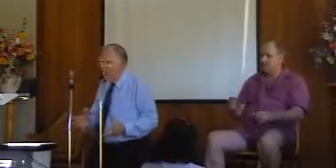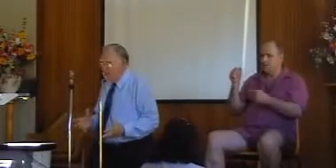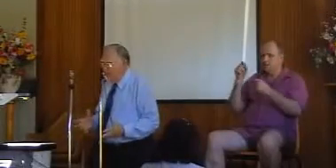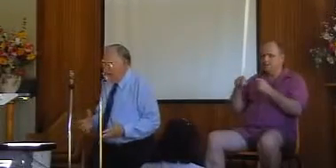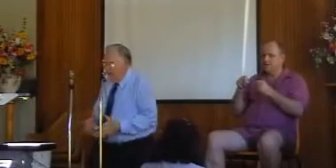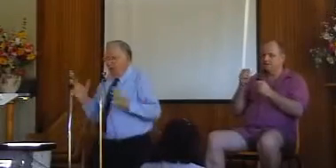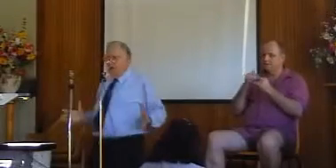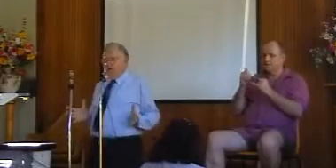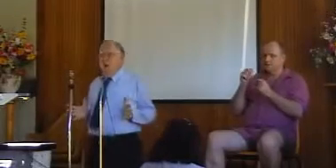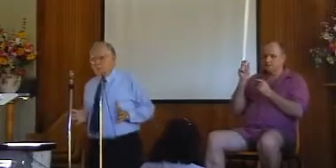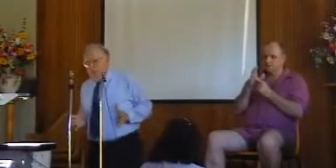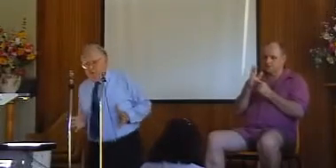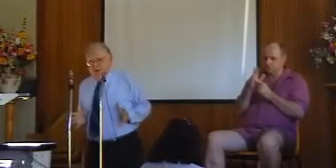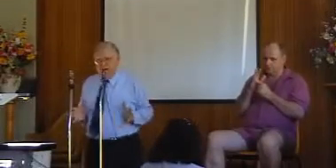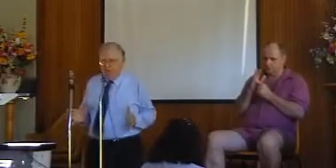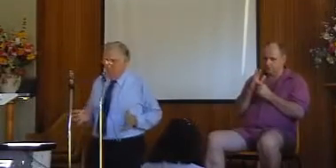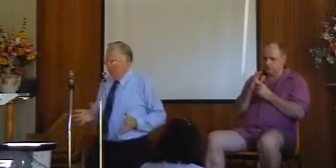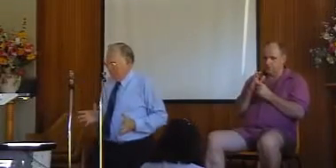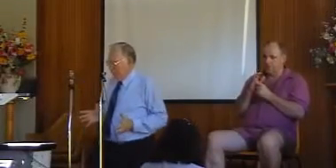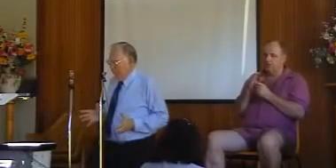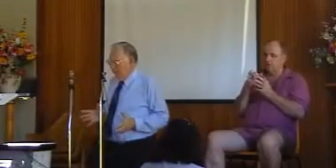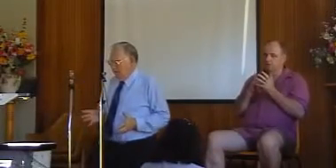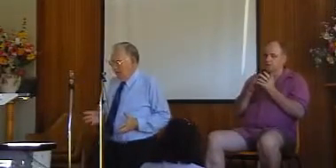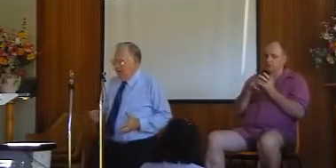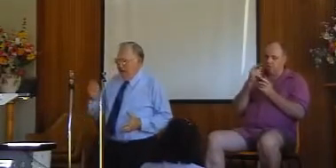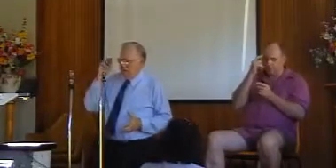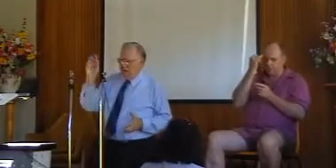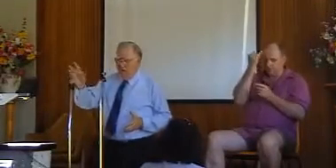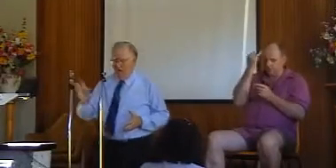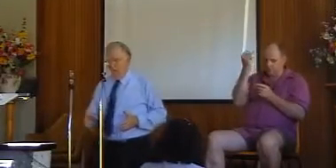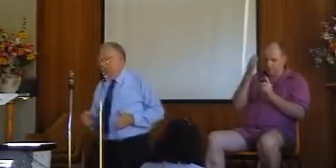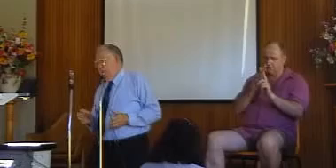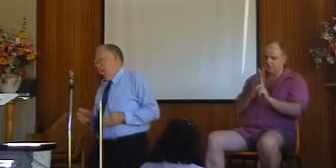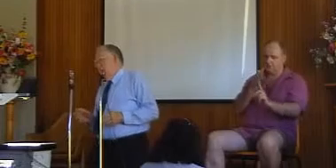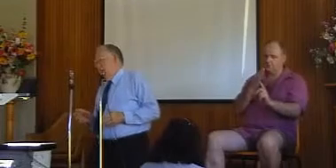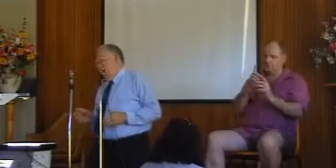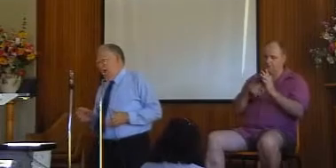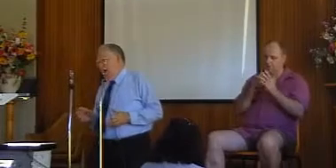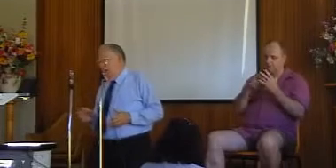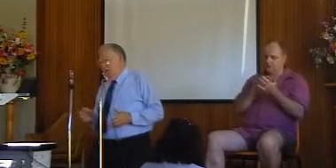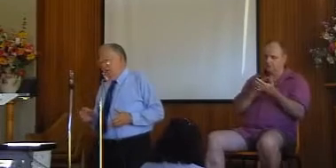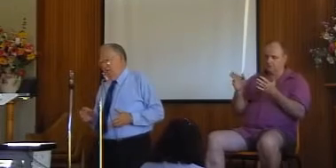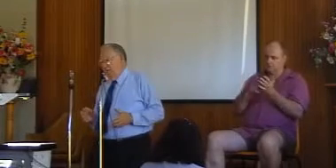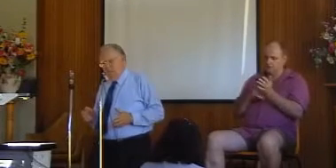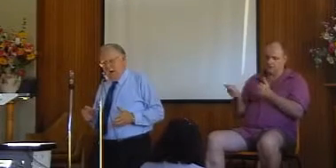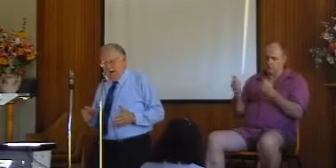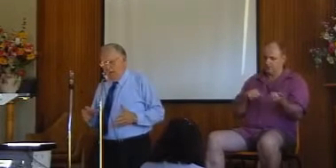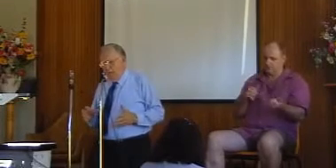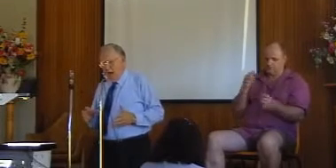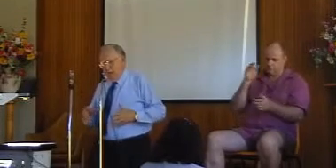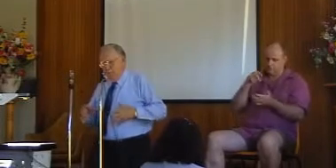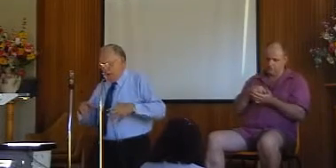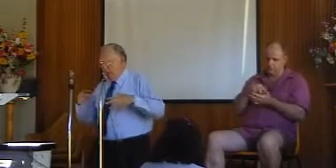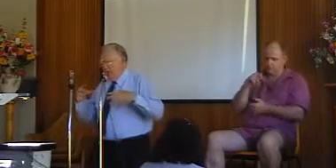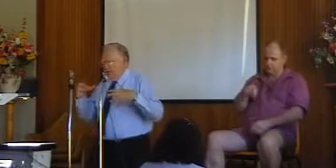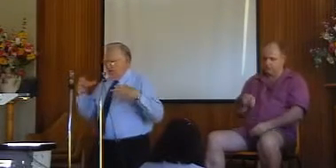important. He's got his disciples standing with him. They've seen a lot of the